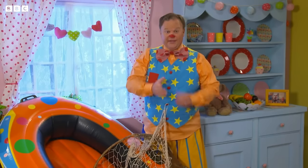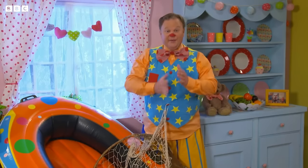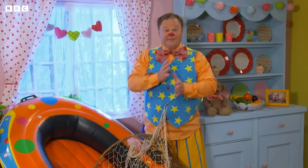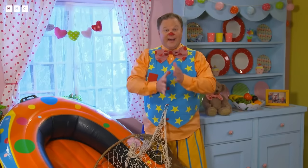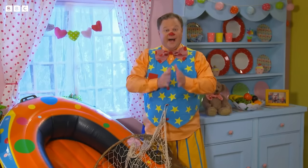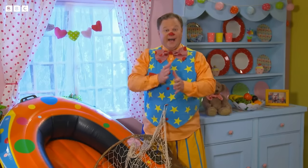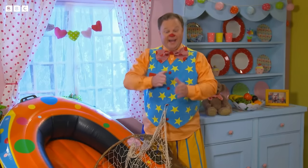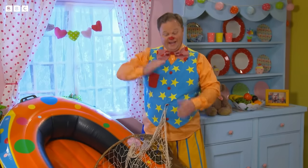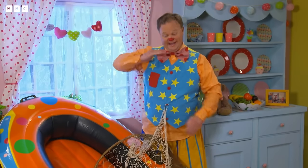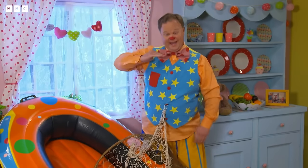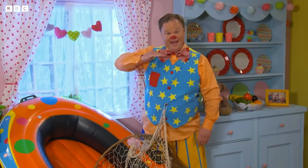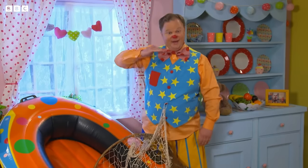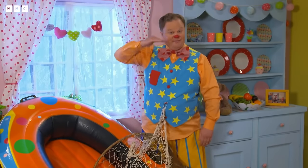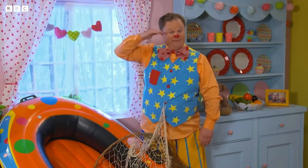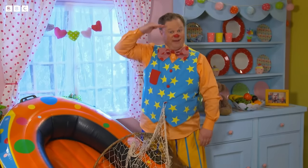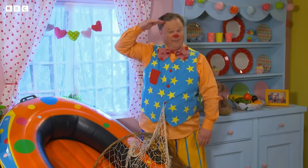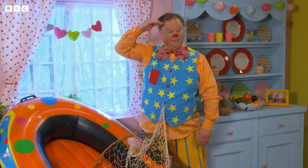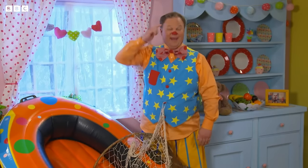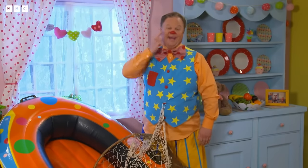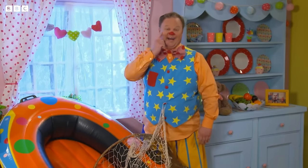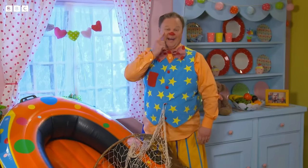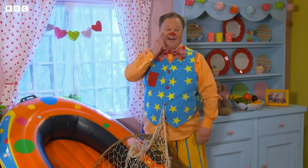You sign. Flamingo.